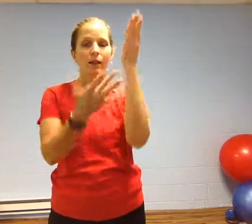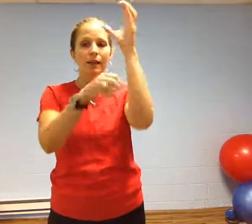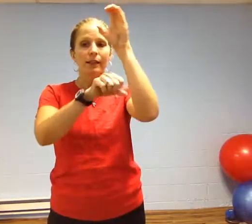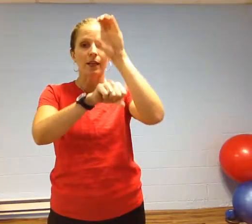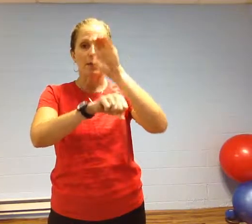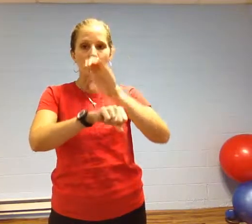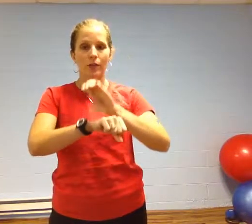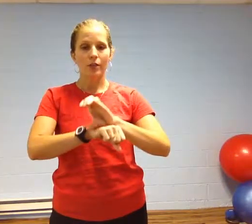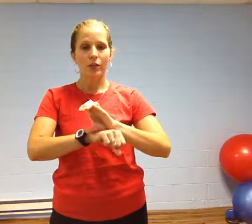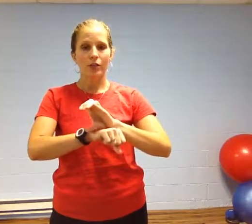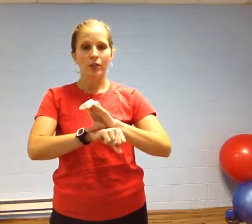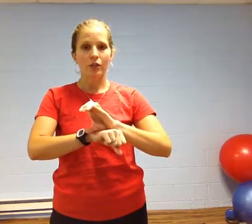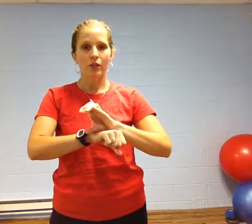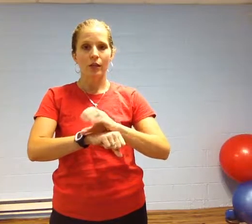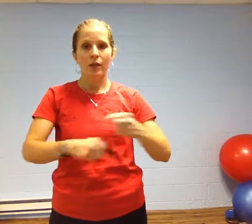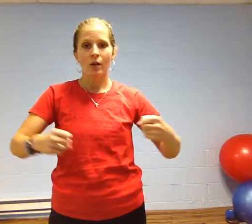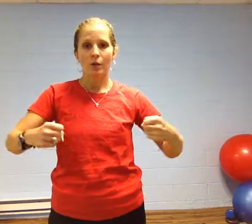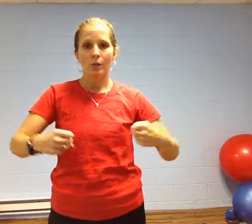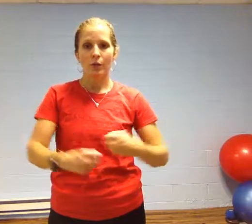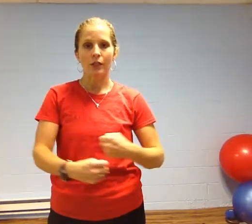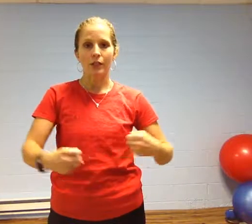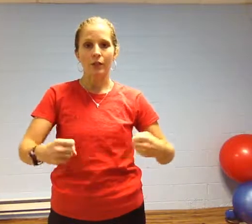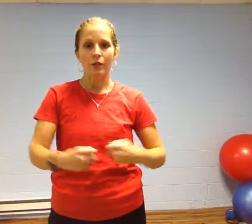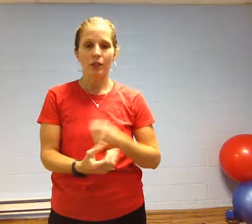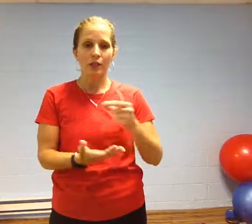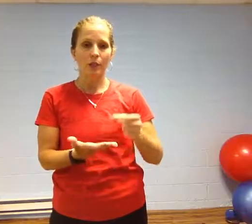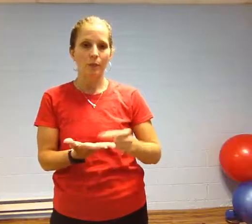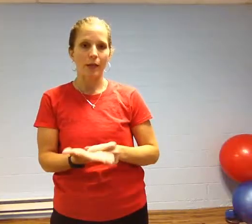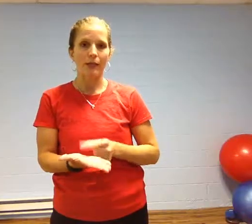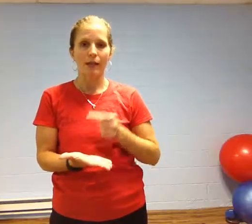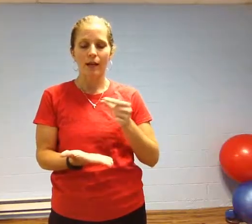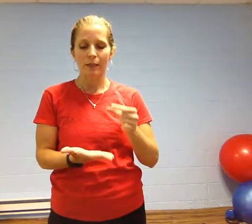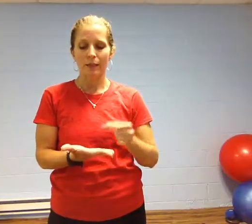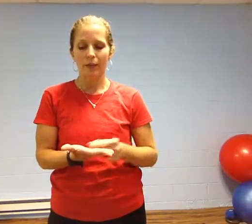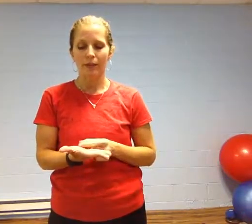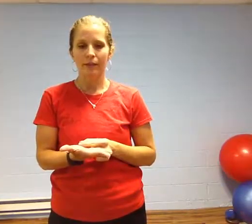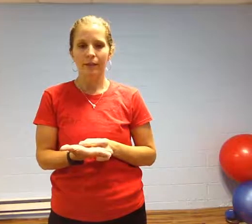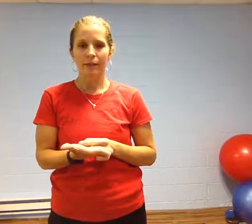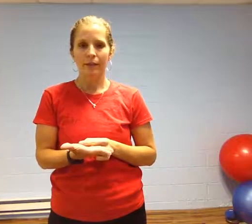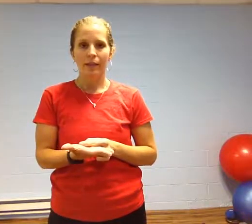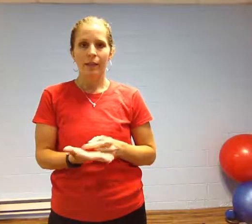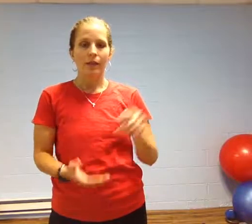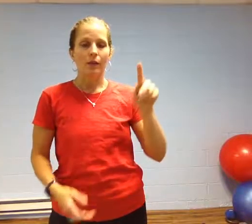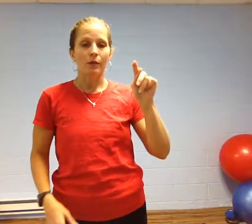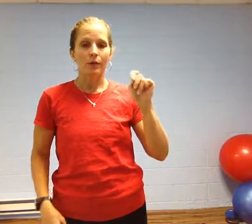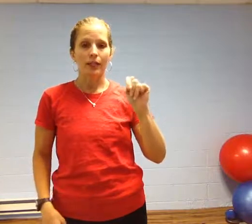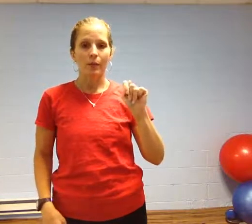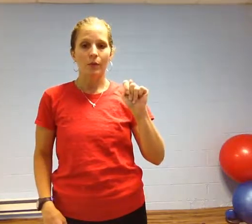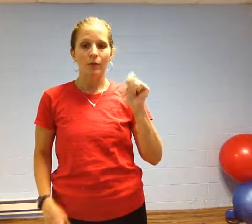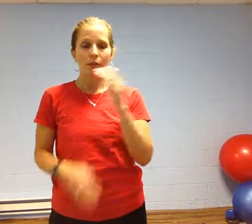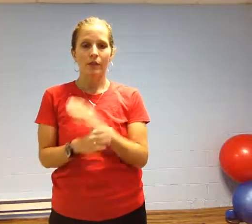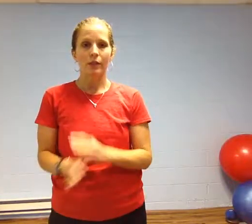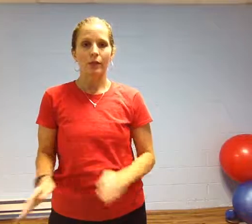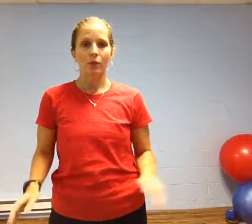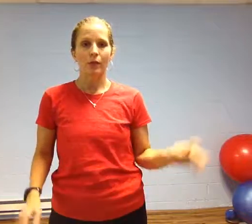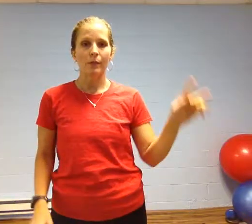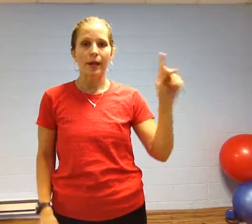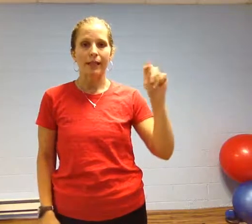Pentecost and the early church, persecution spreads the gospel, Herod's temple destroyed by